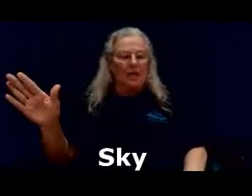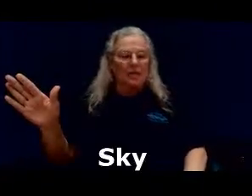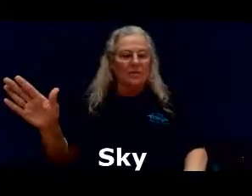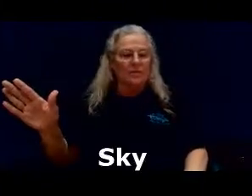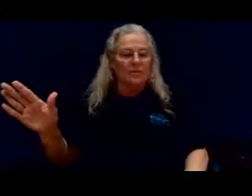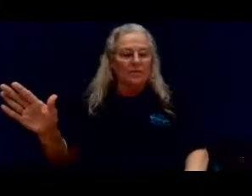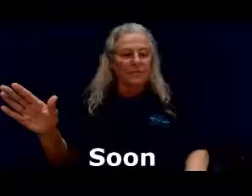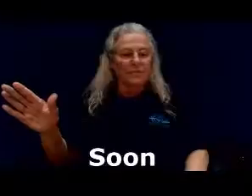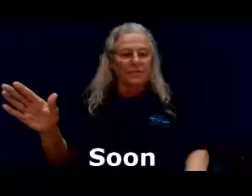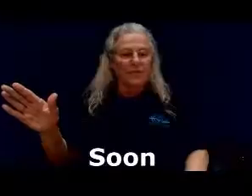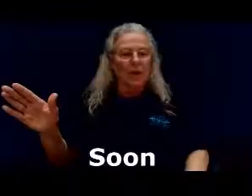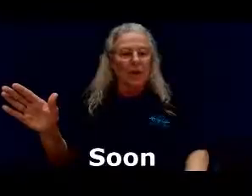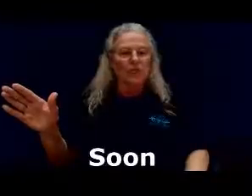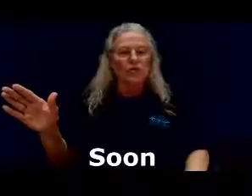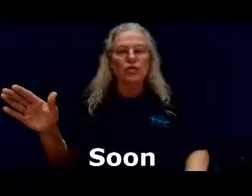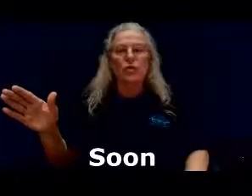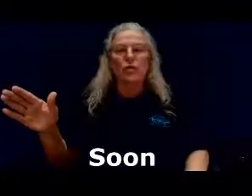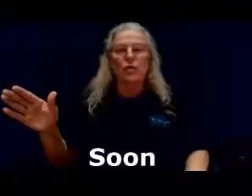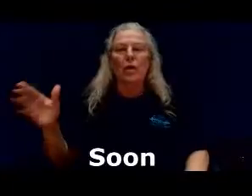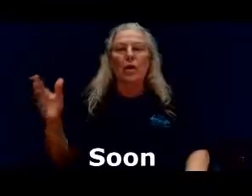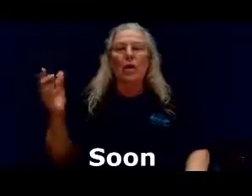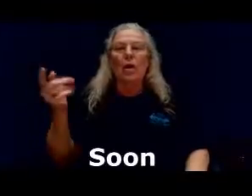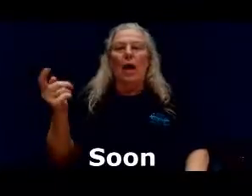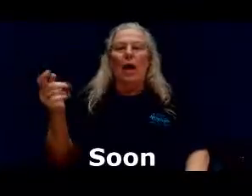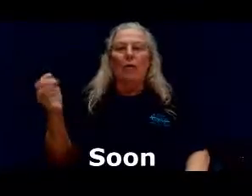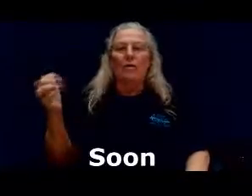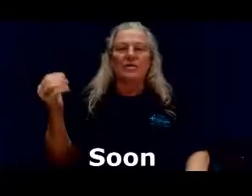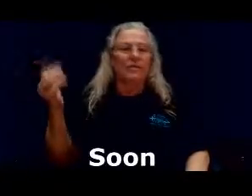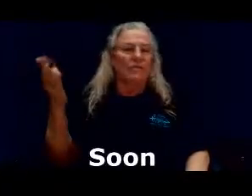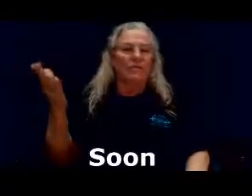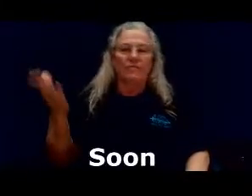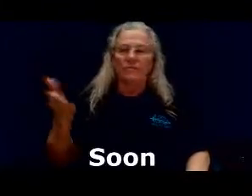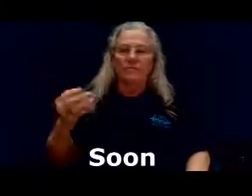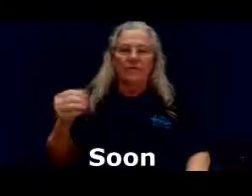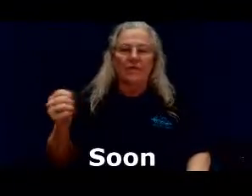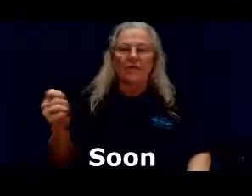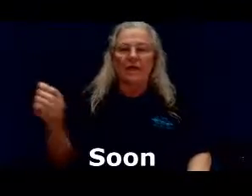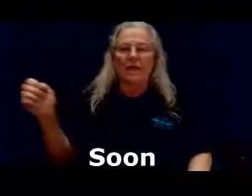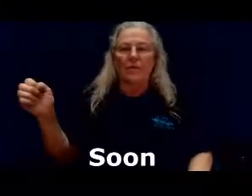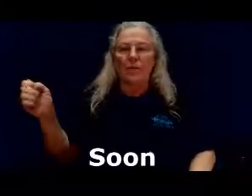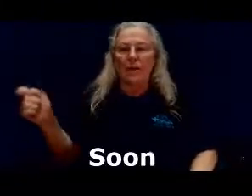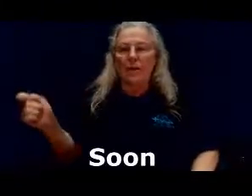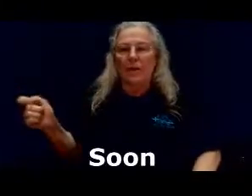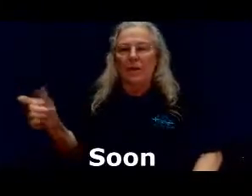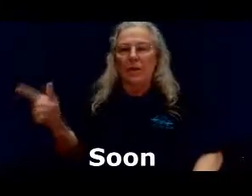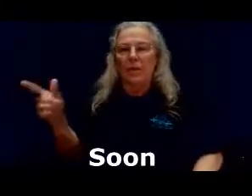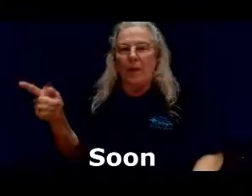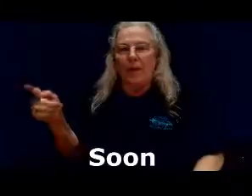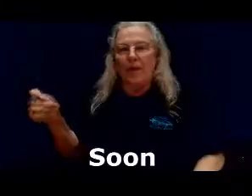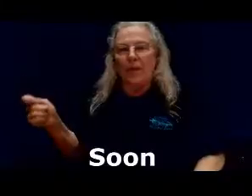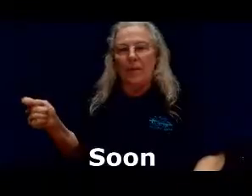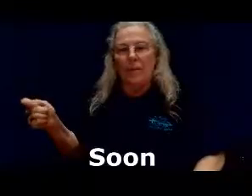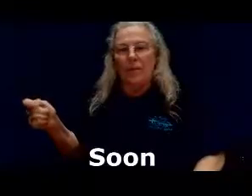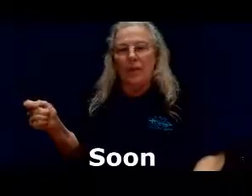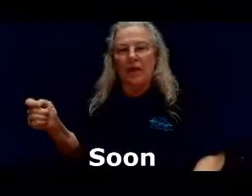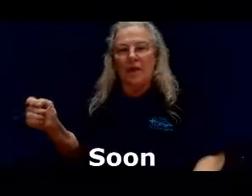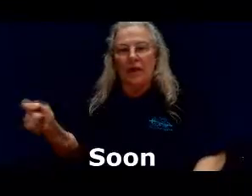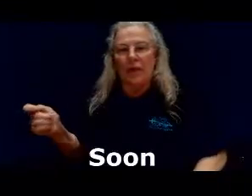Skies. Soon, I always think of the flicking the Bic because I put my thumb underneath my